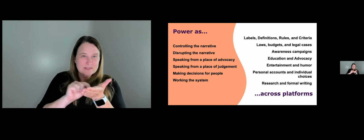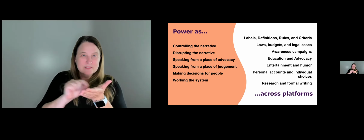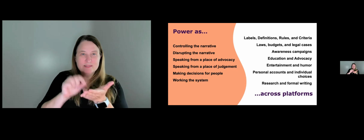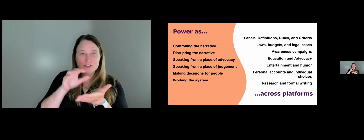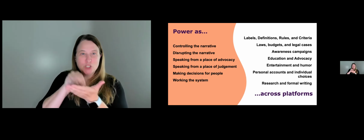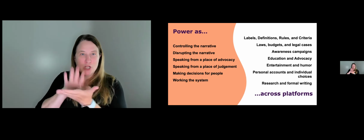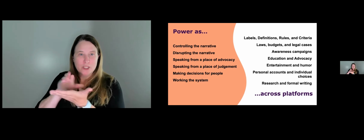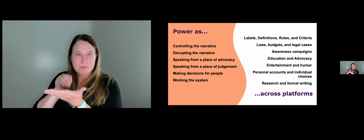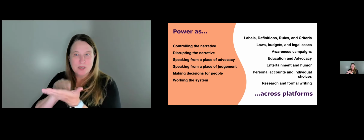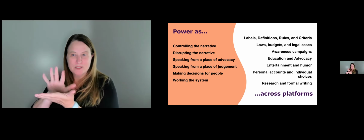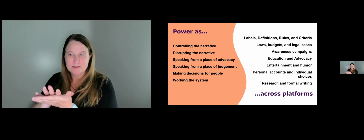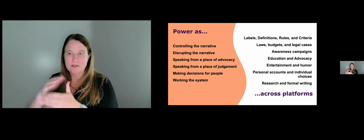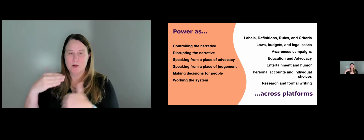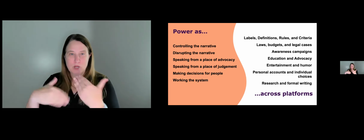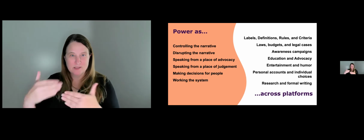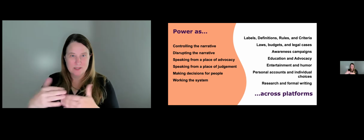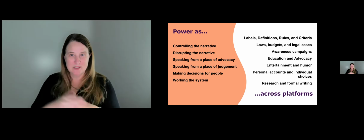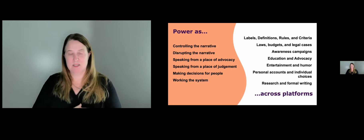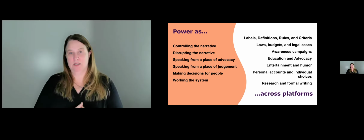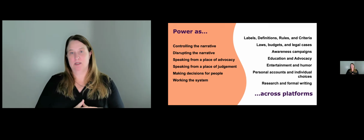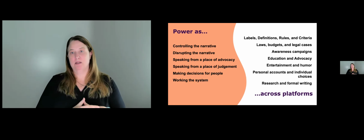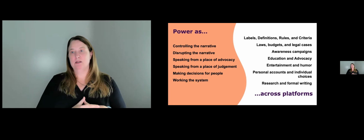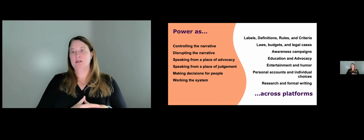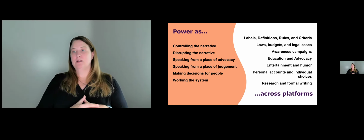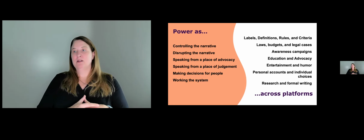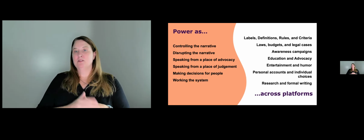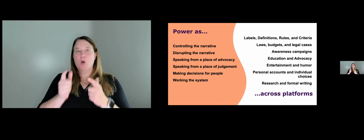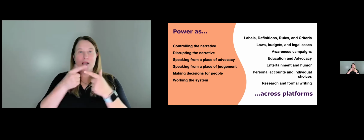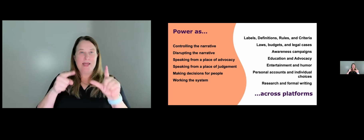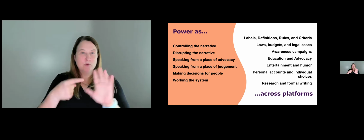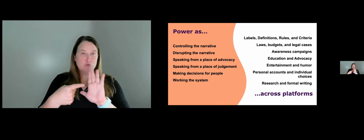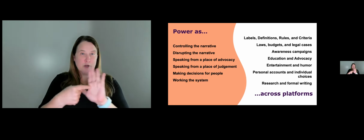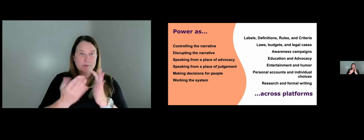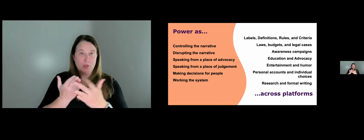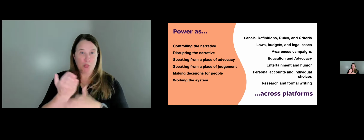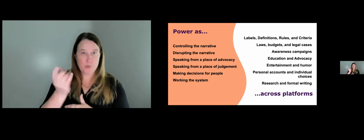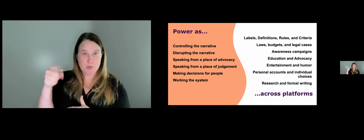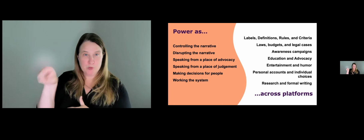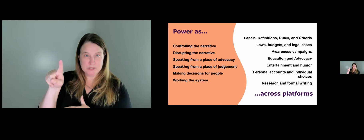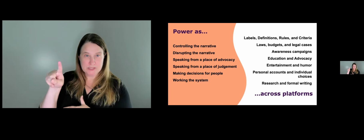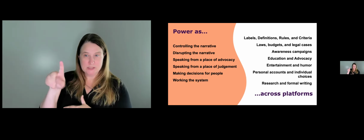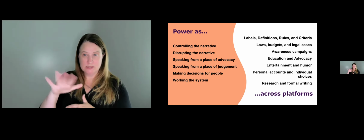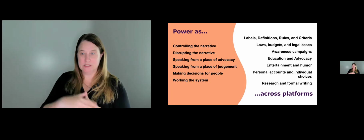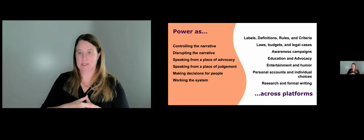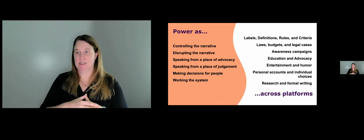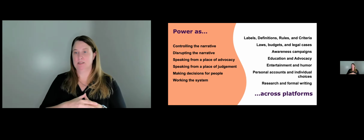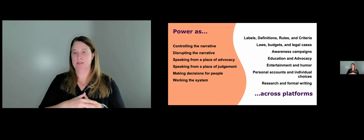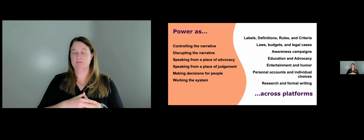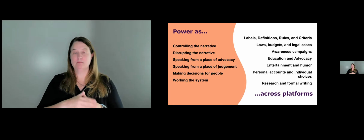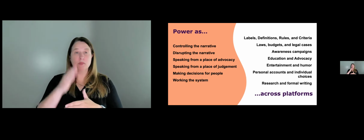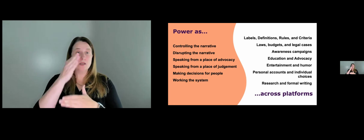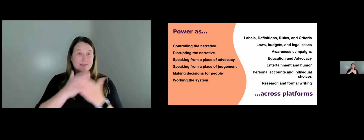that's resources, documents, writings, the processes. So language